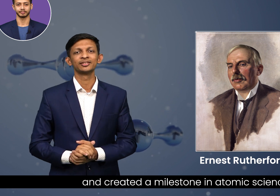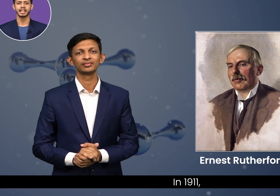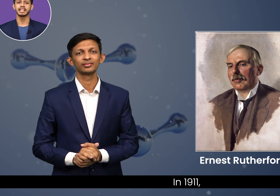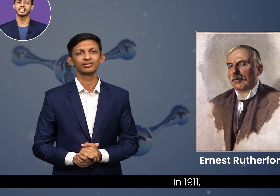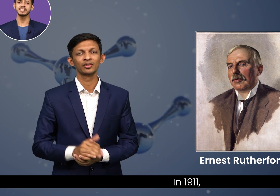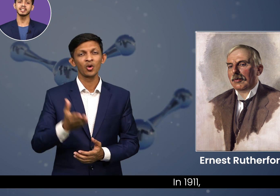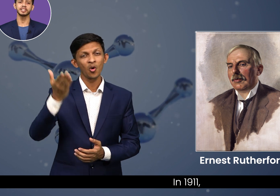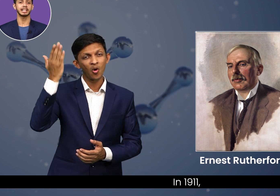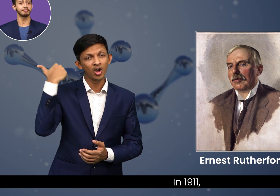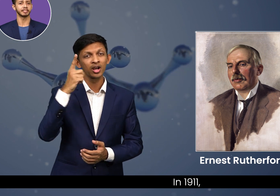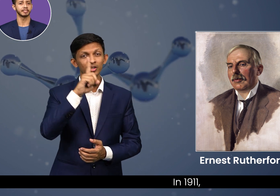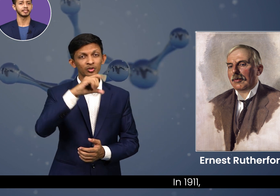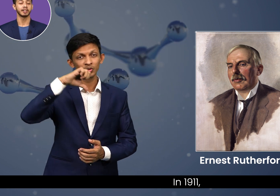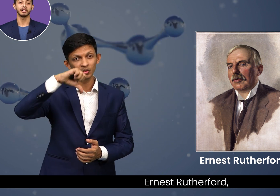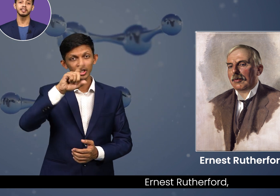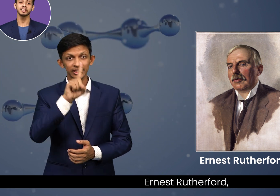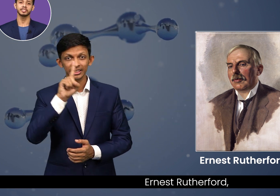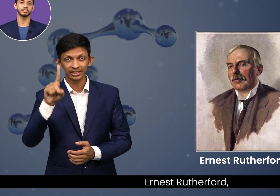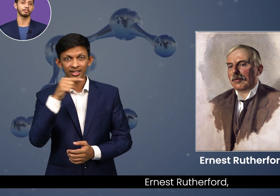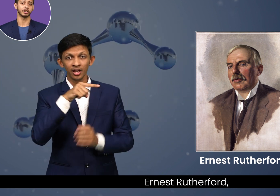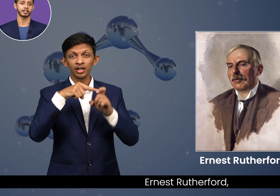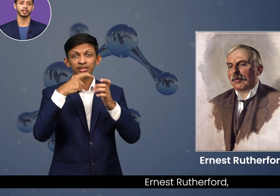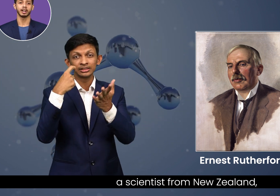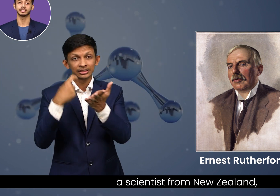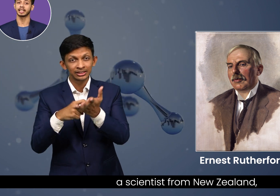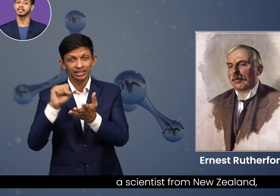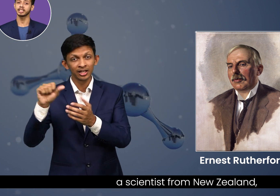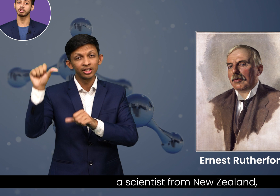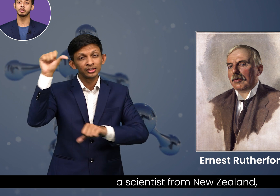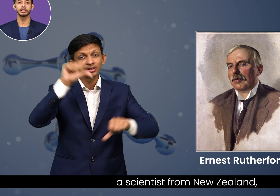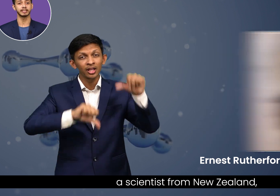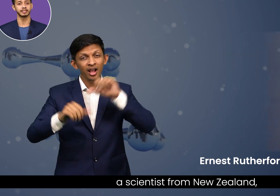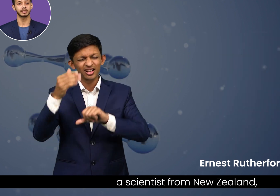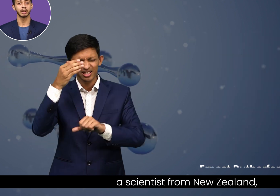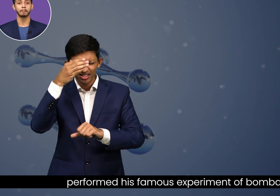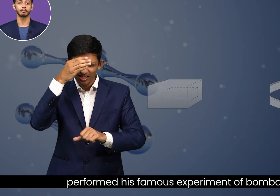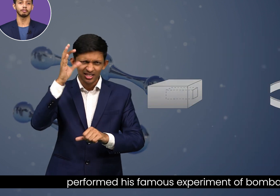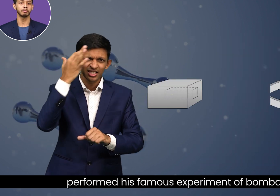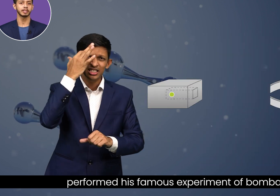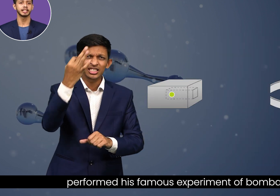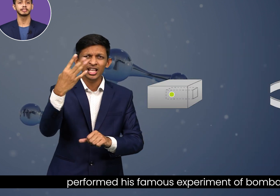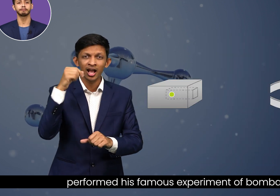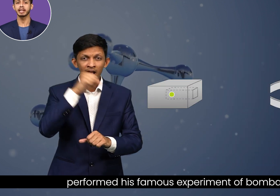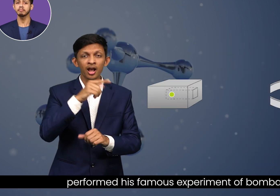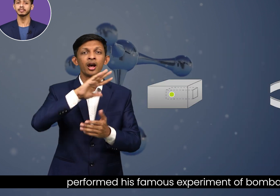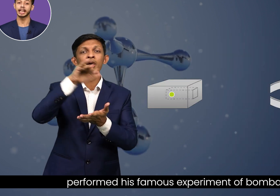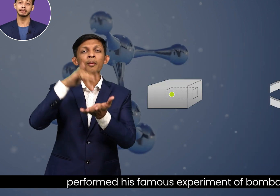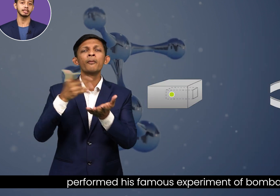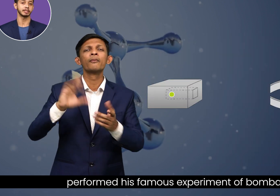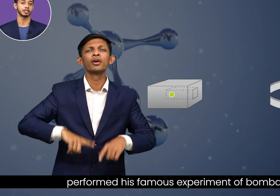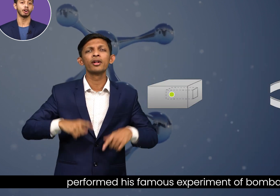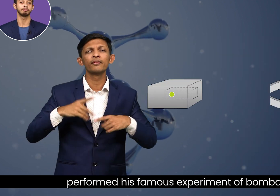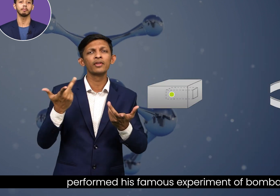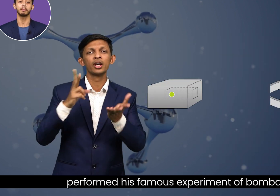In 1911, Ernest Rutherford, a scientist from New Zealand, performed his famous